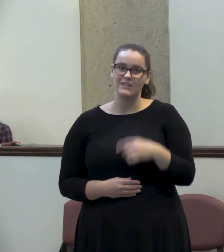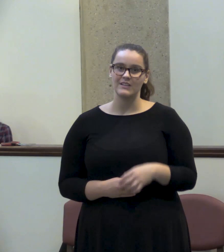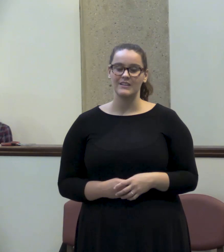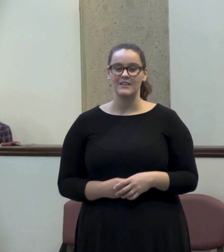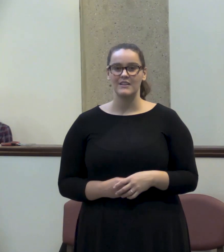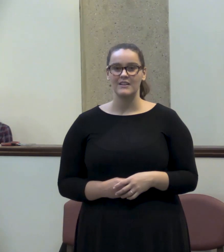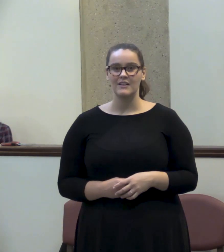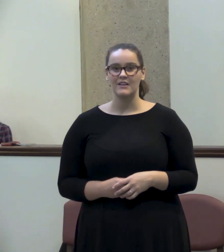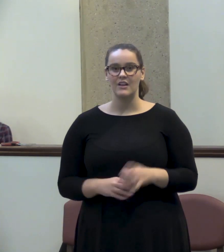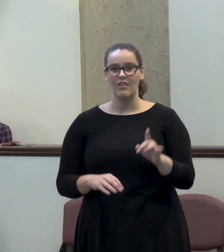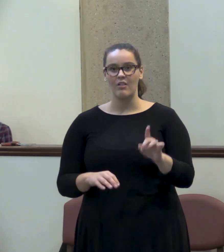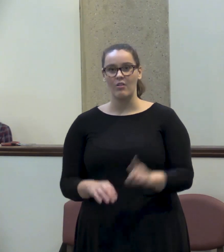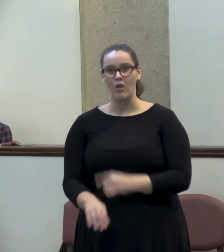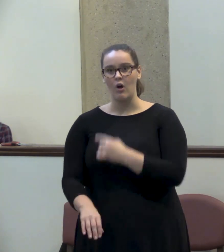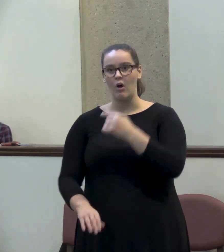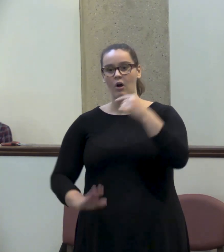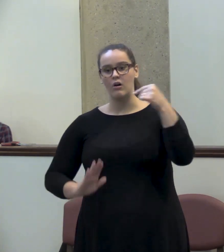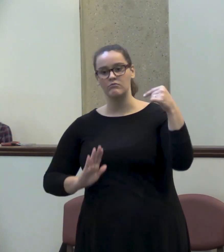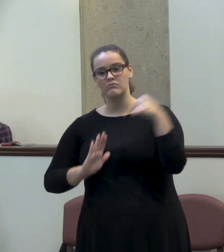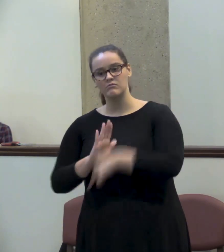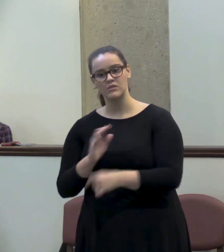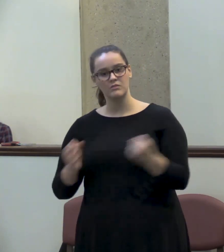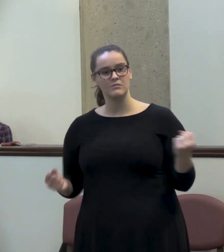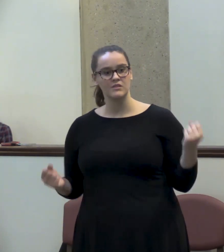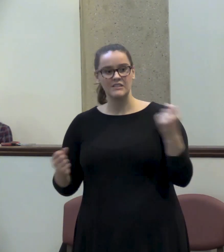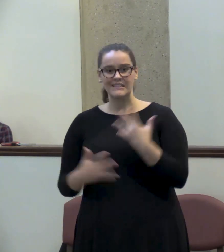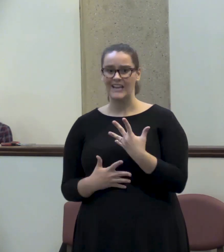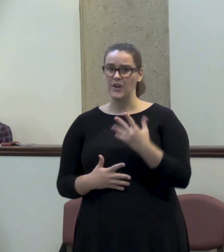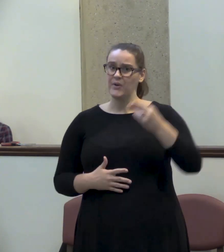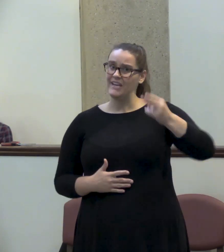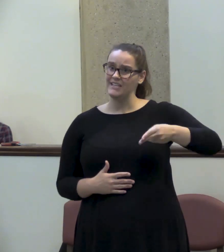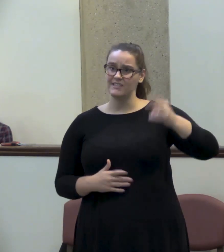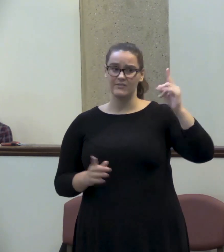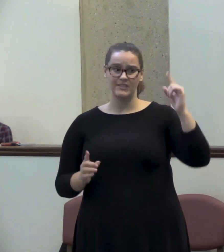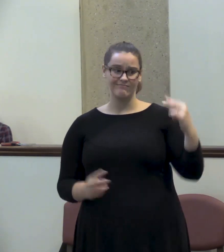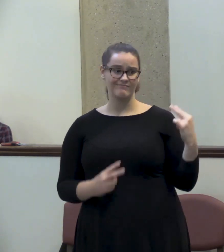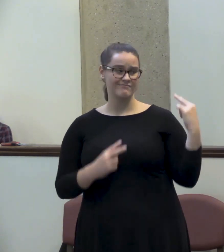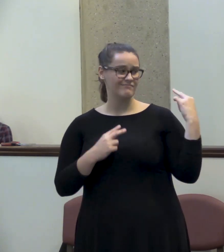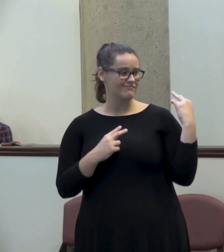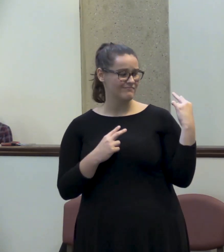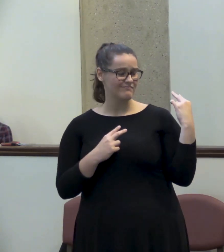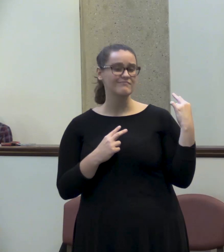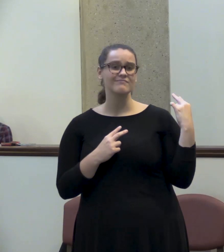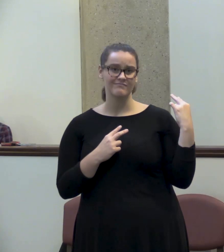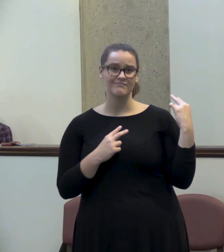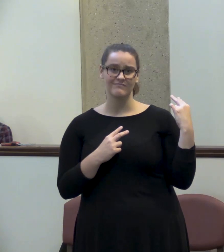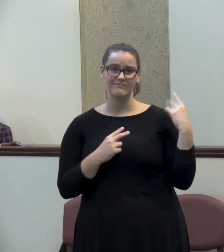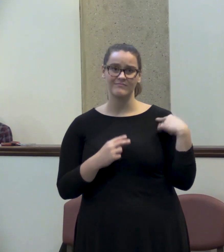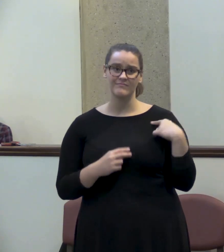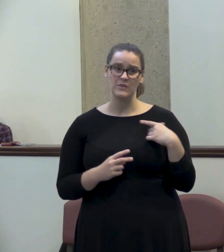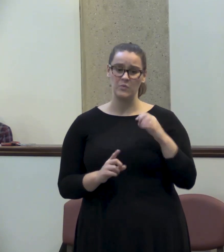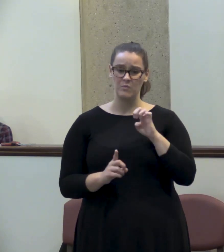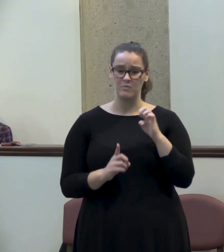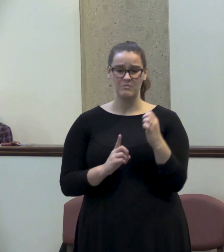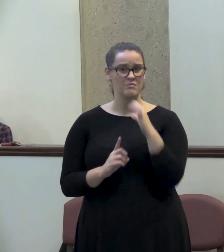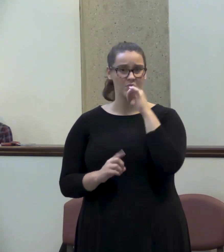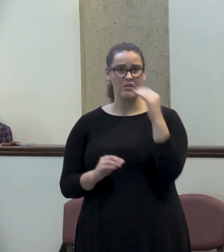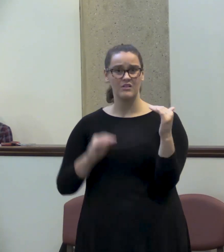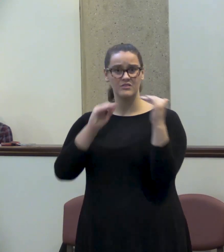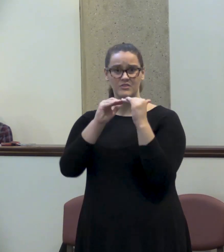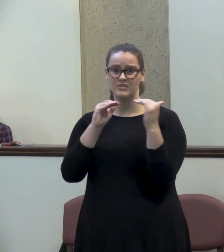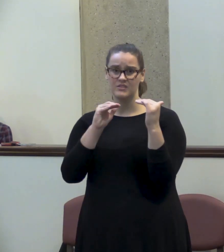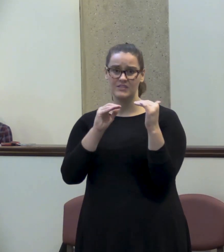the long, deep, scary, and tragic history that we've come from when it comes to environmental injustice and